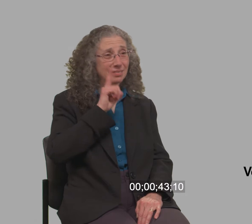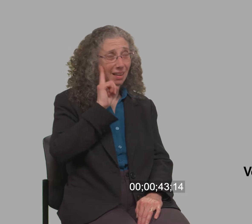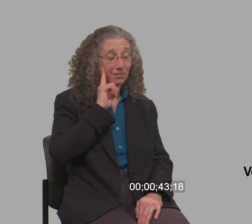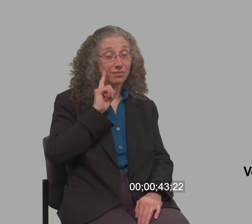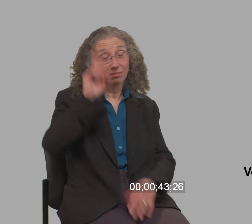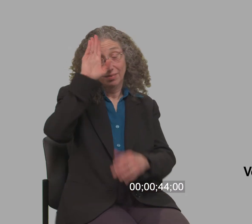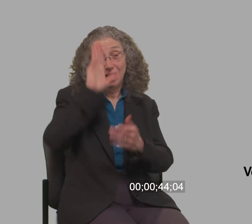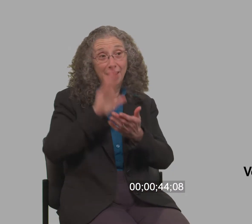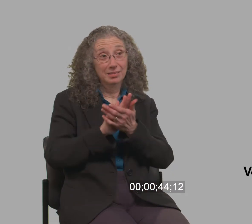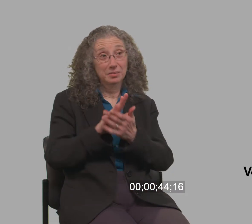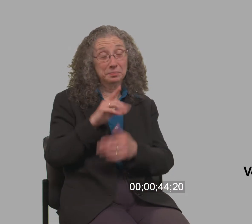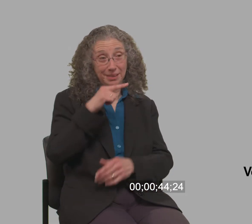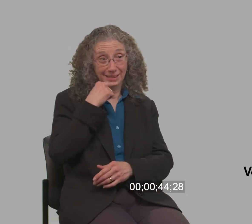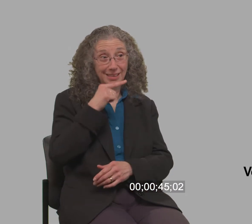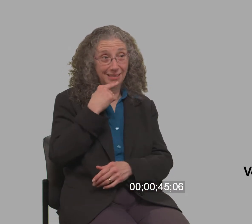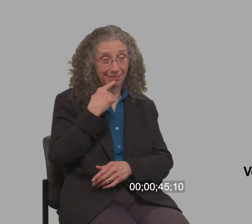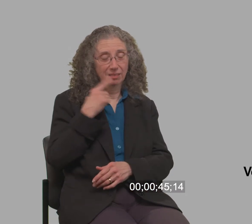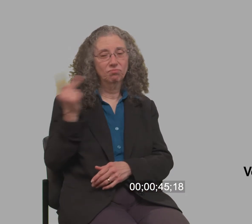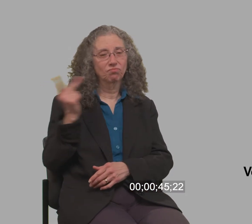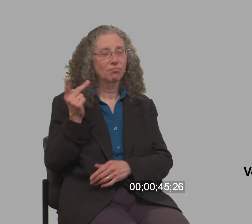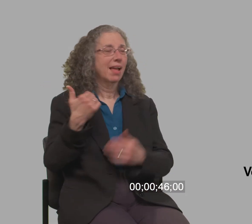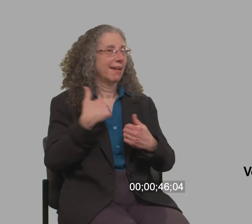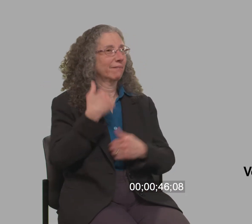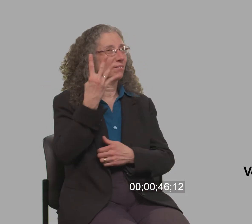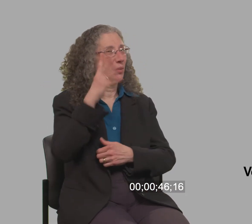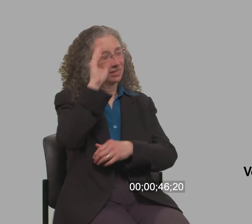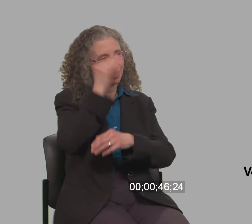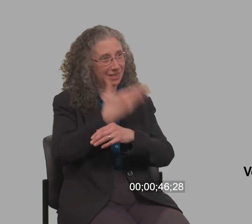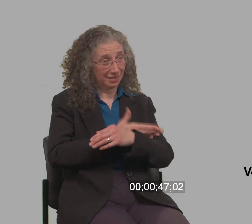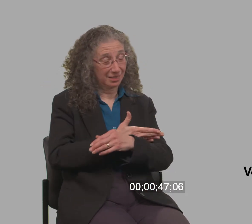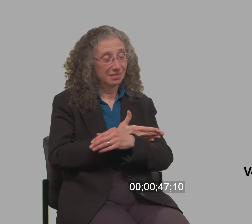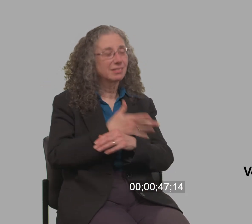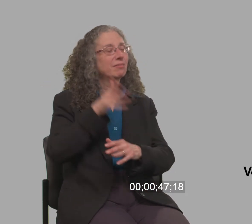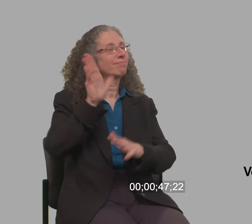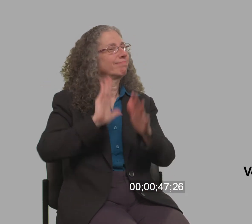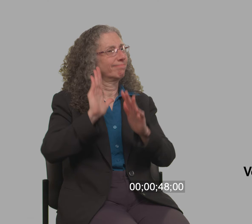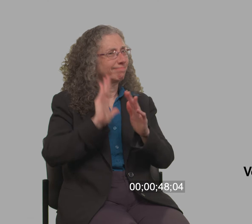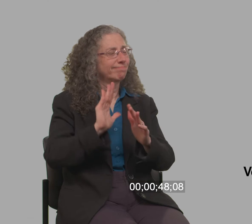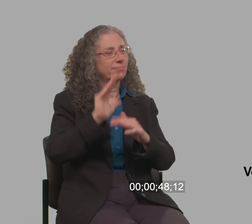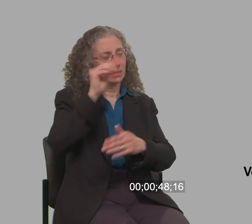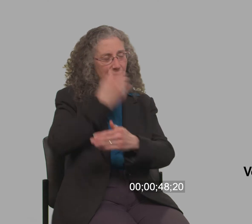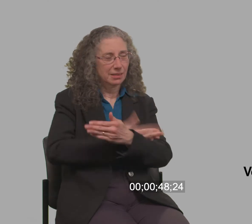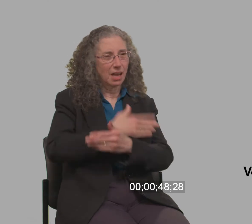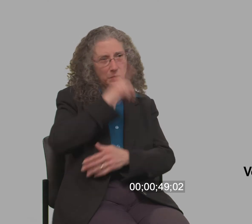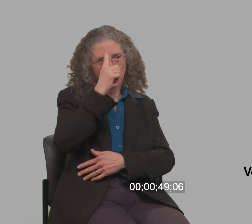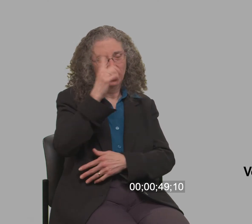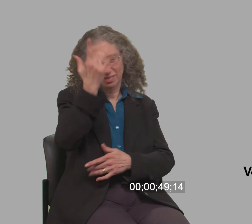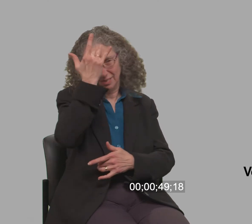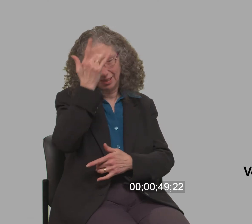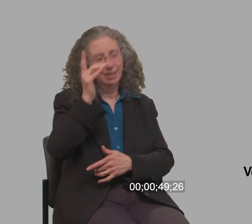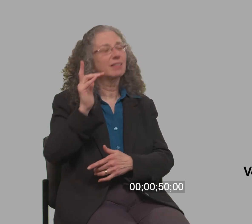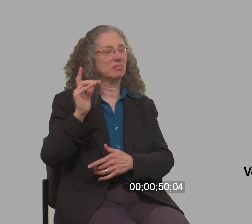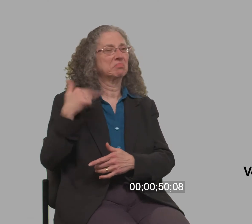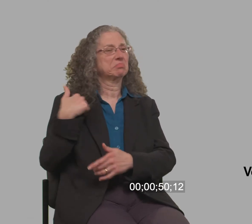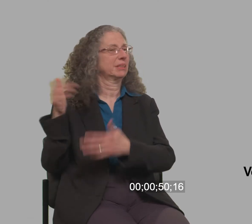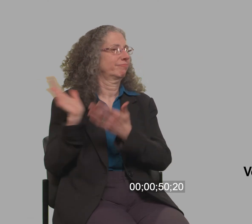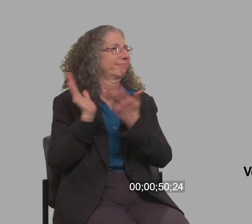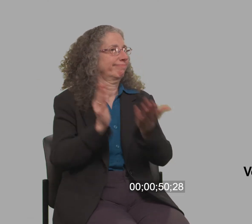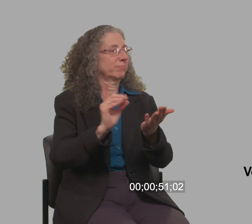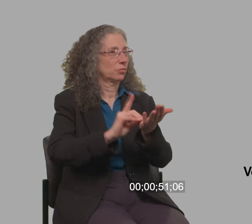I'm deaf, my husband is hearing, and we have 4 sons. There was one time that one of our sons was sick and we had to